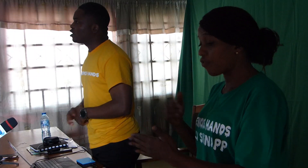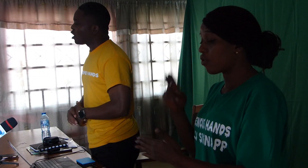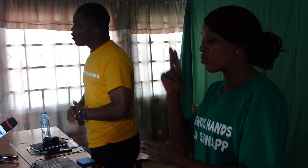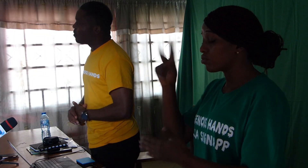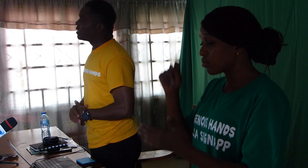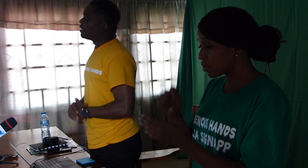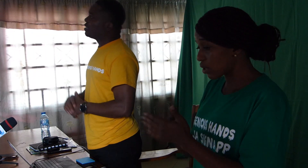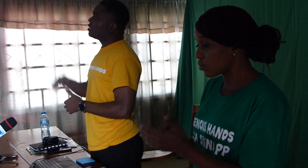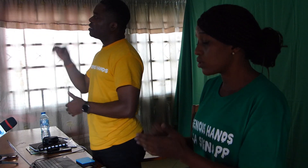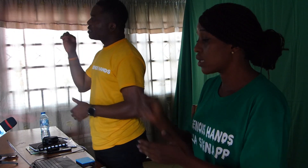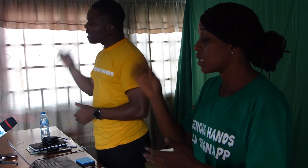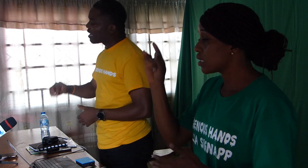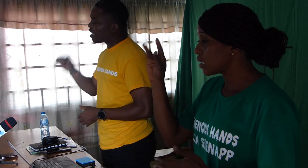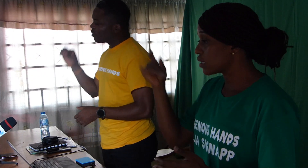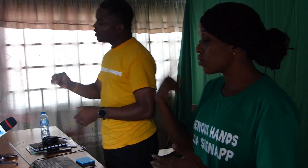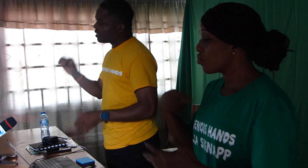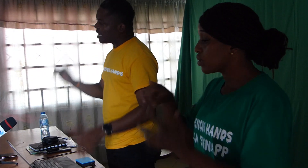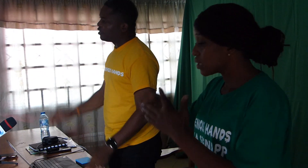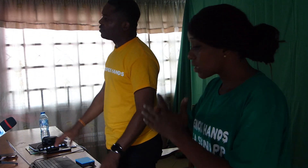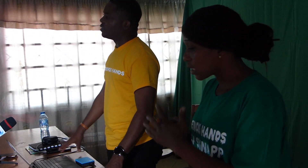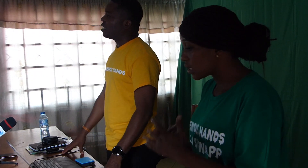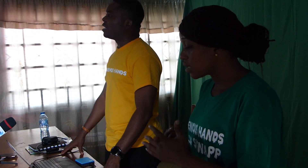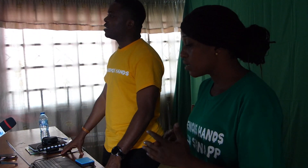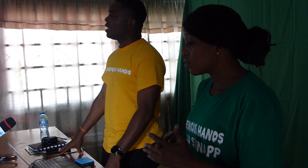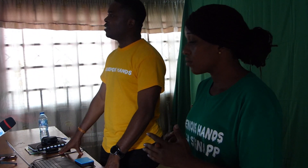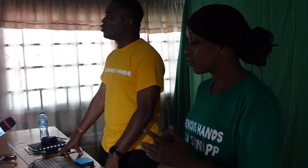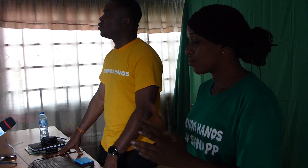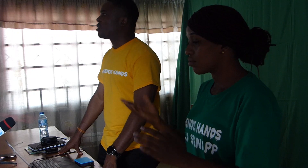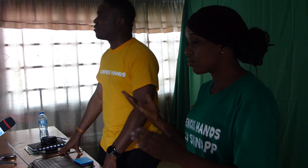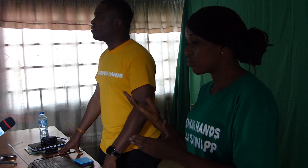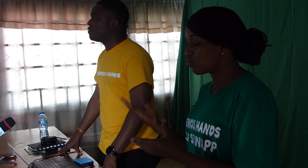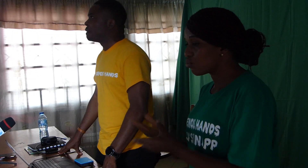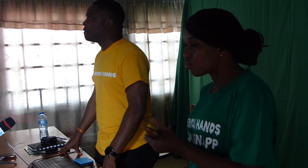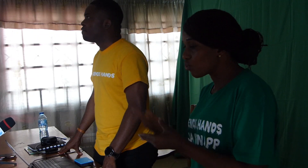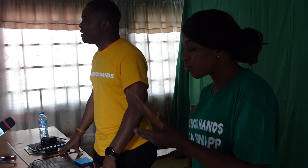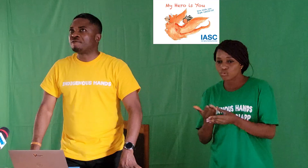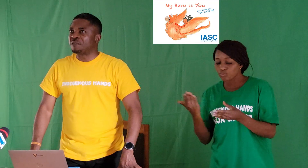We started documenting sign language in Nigeria in